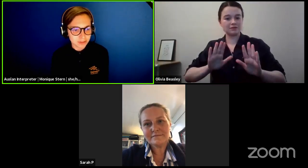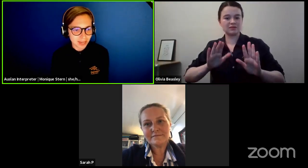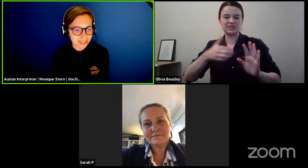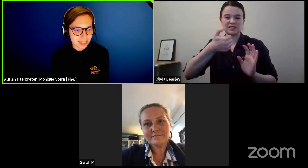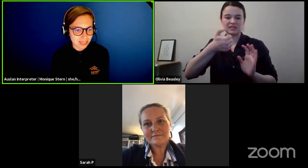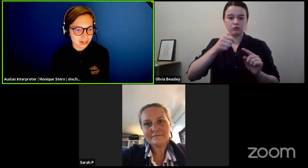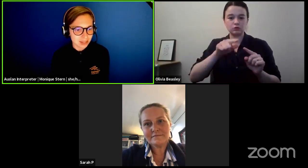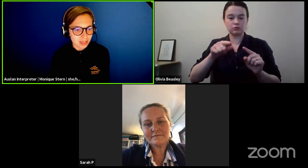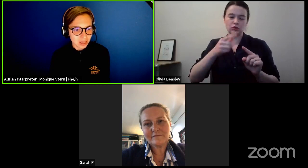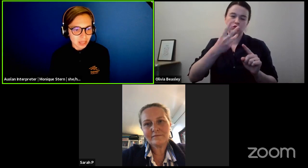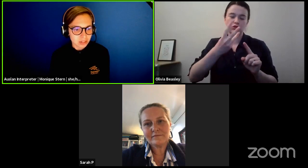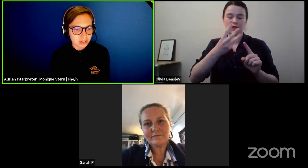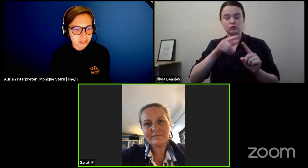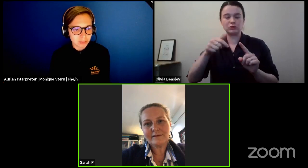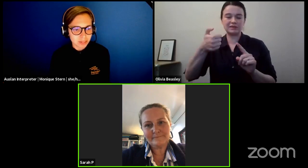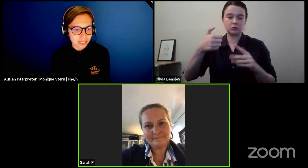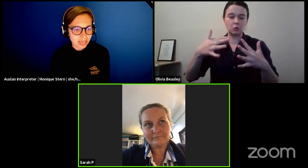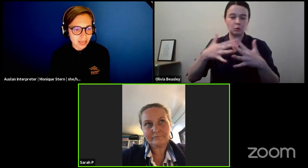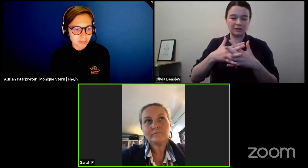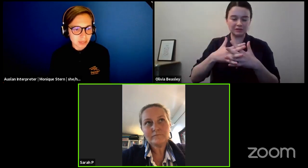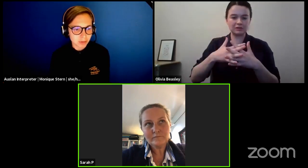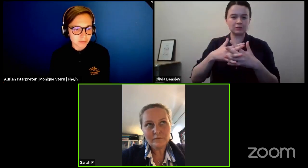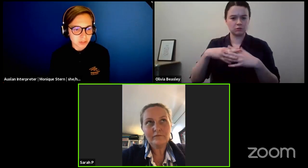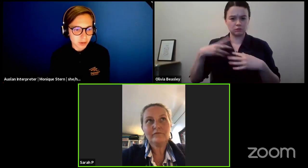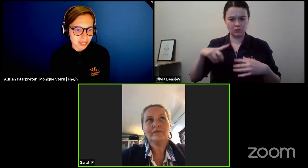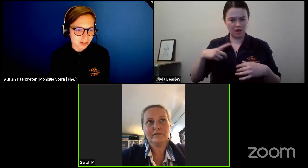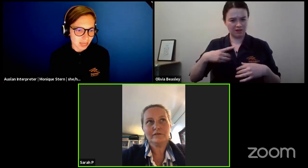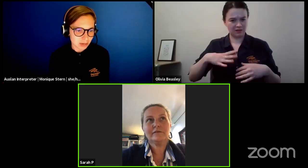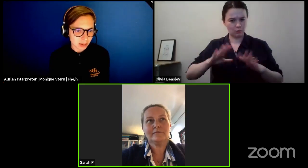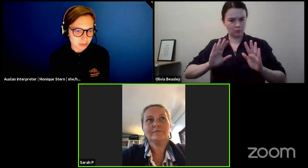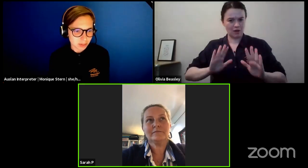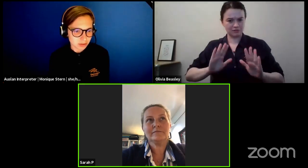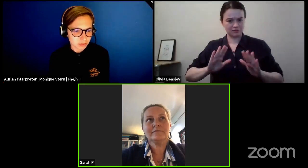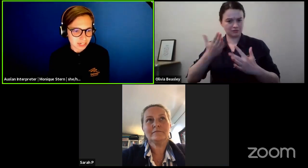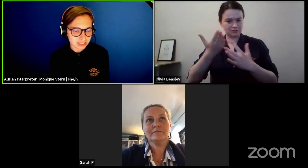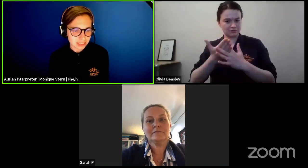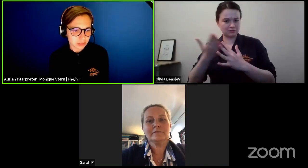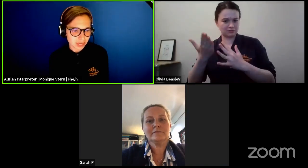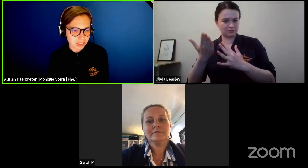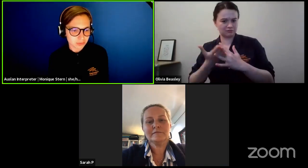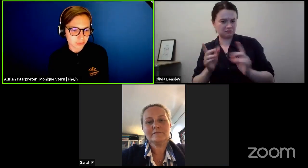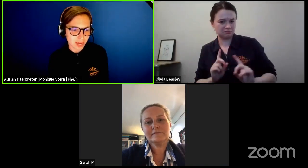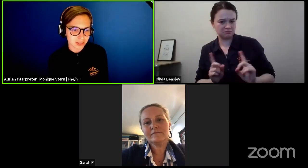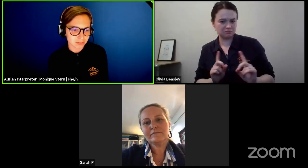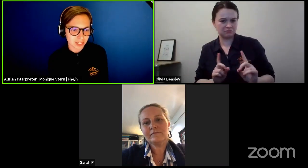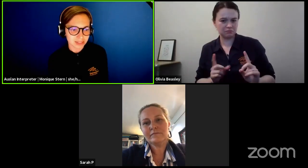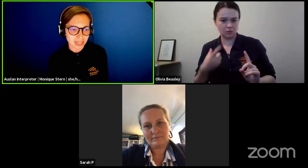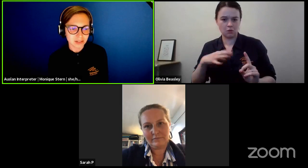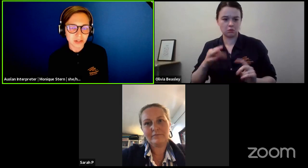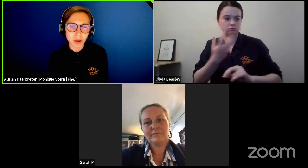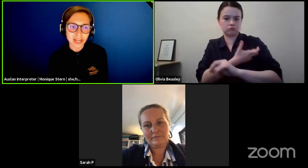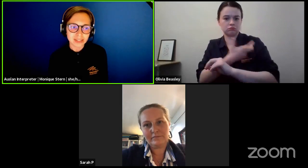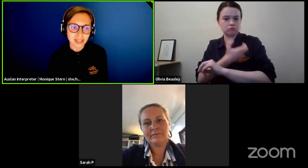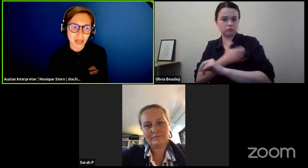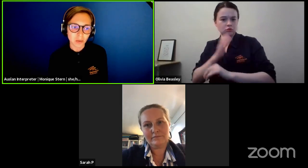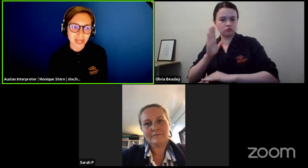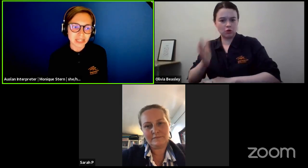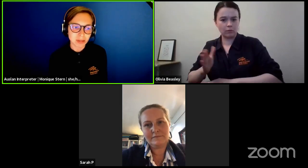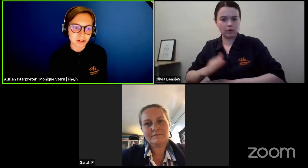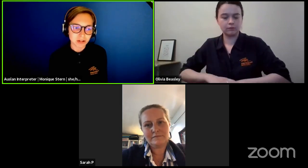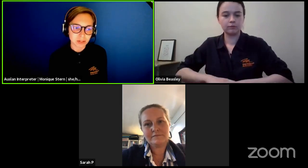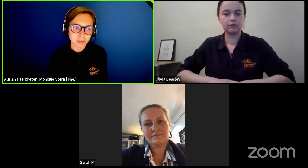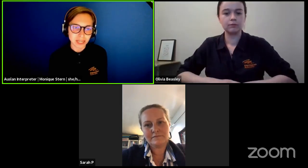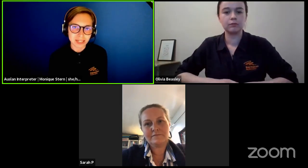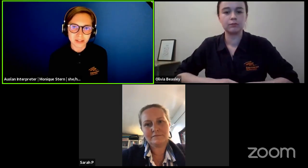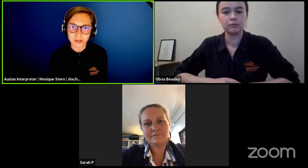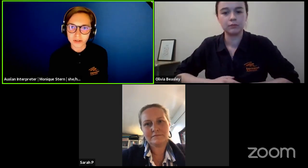with the first vaccine, typically people have to wait anywhere between 3 to 6 weeks for the Pfizer vaccine. So why is there that